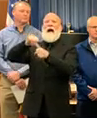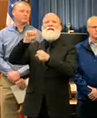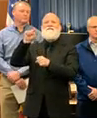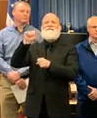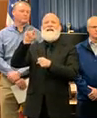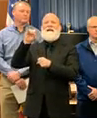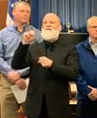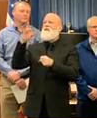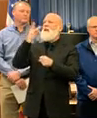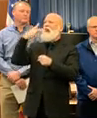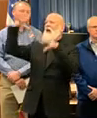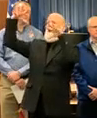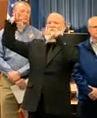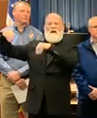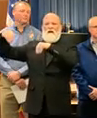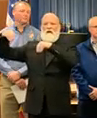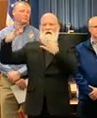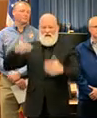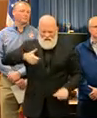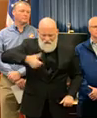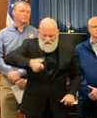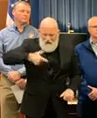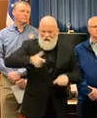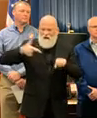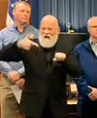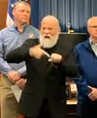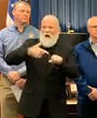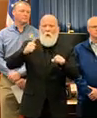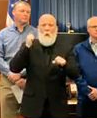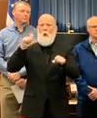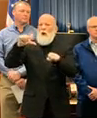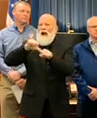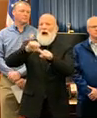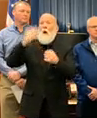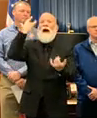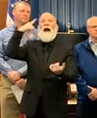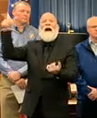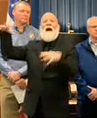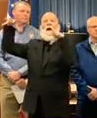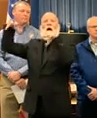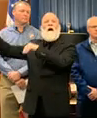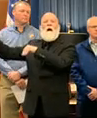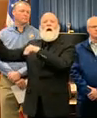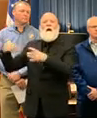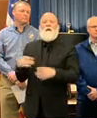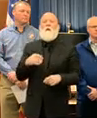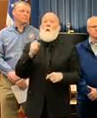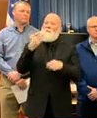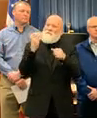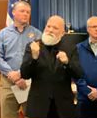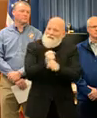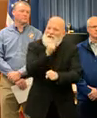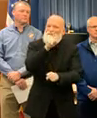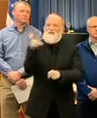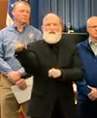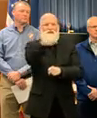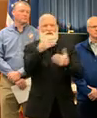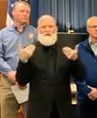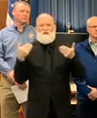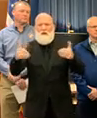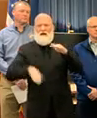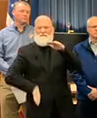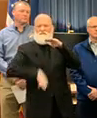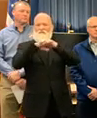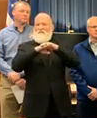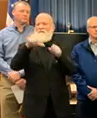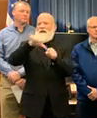pumps. So make sure your vehicle is well prepared in the event that you do have to travel. If you're on the roadways, make sure you pack